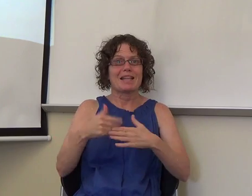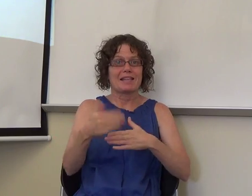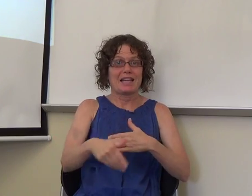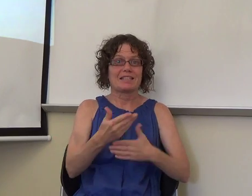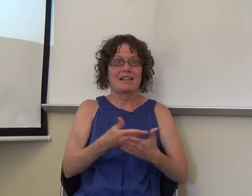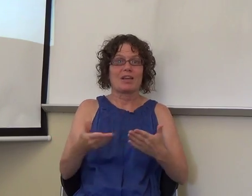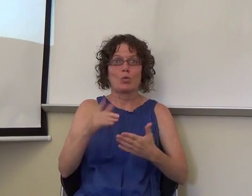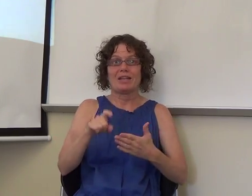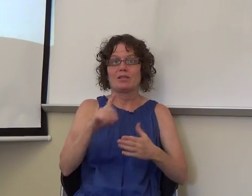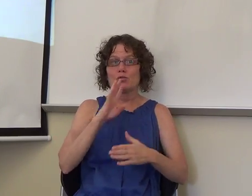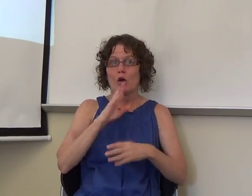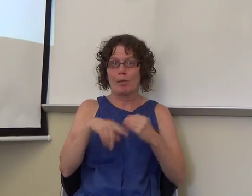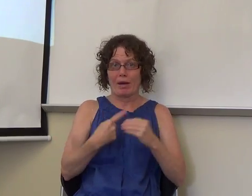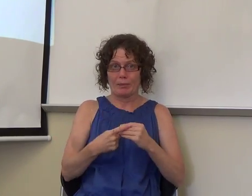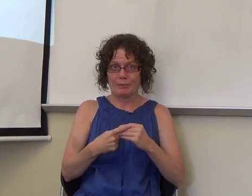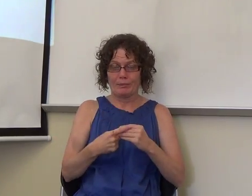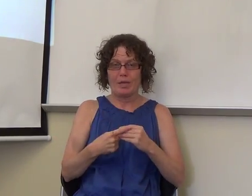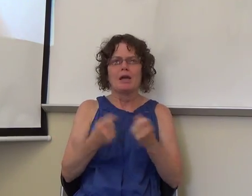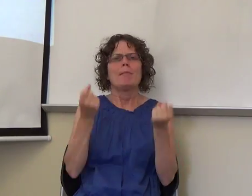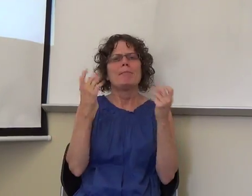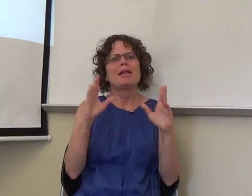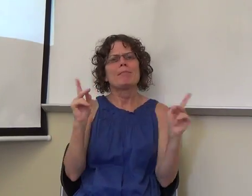of people wrote down